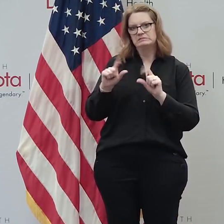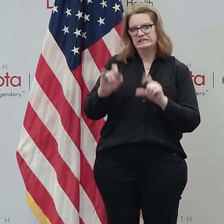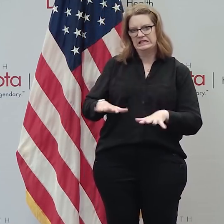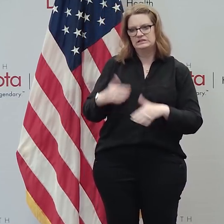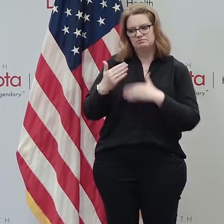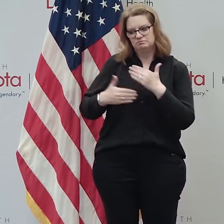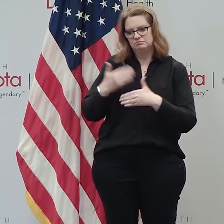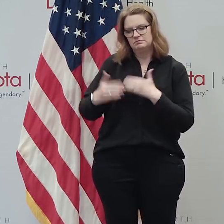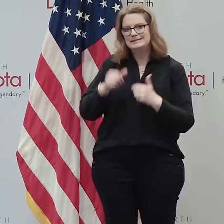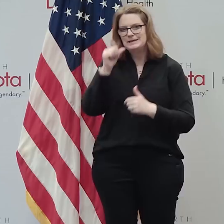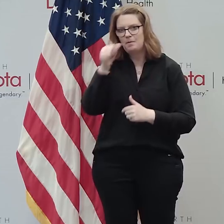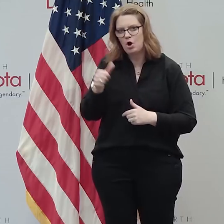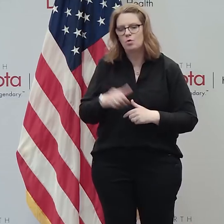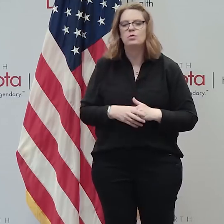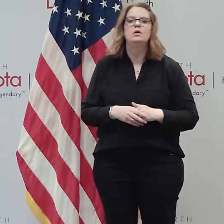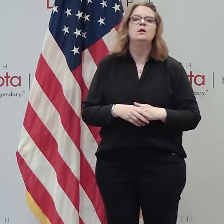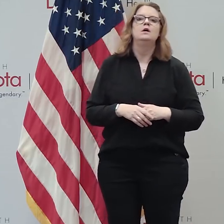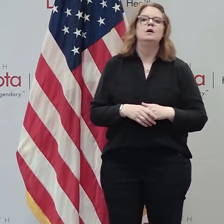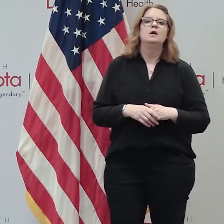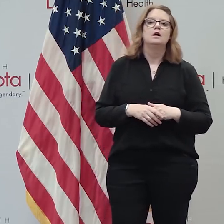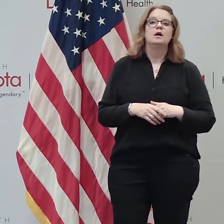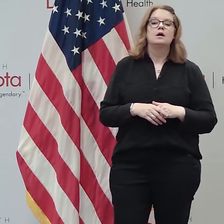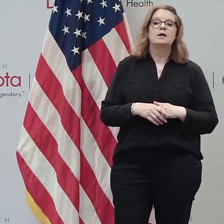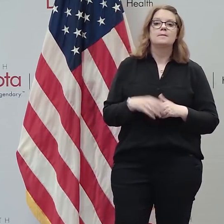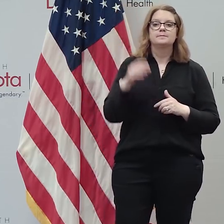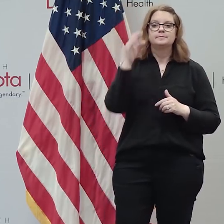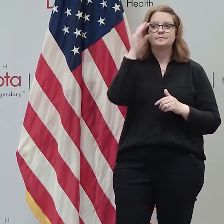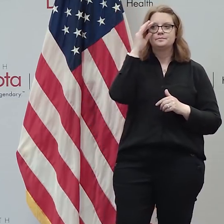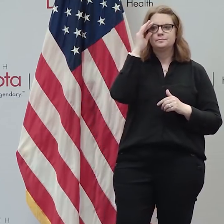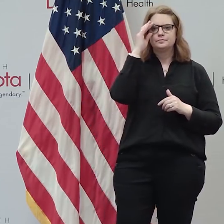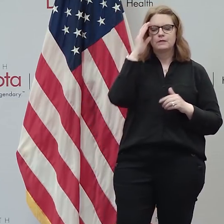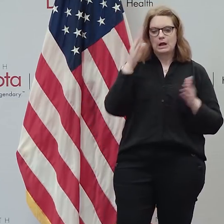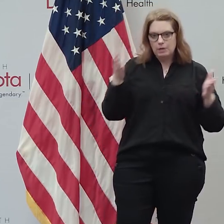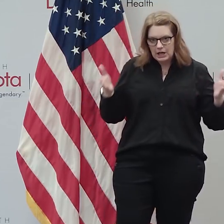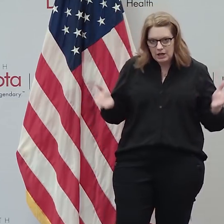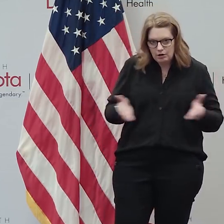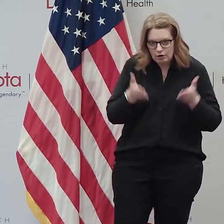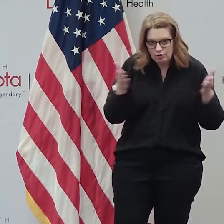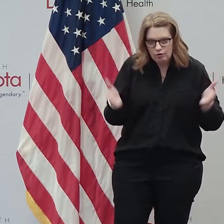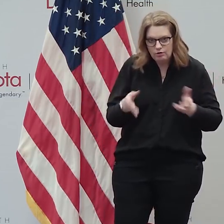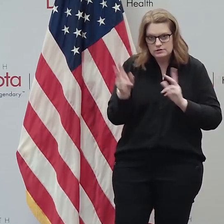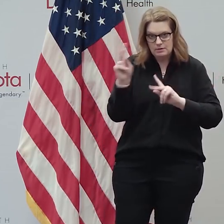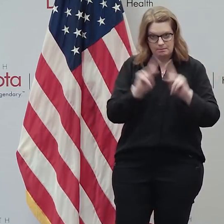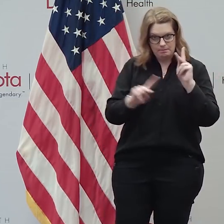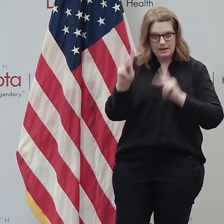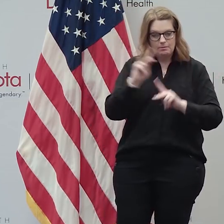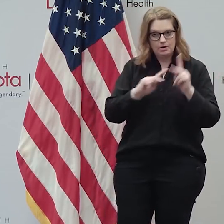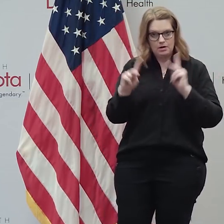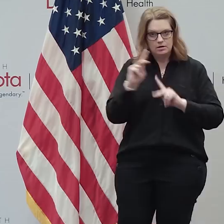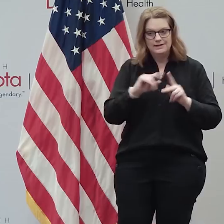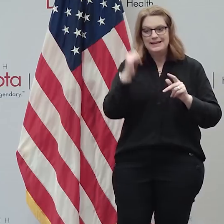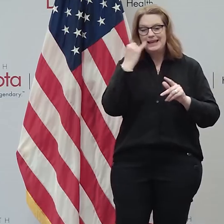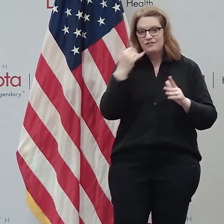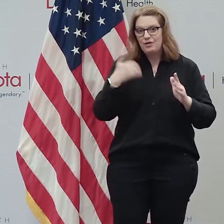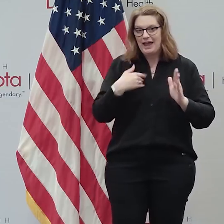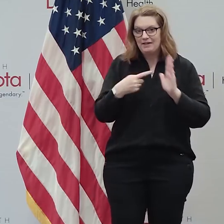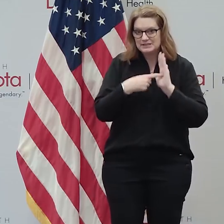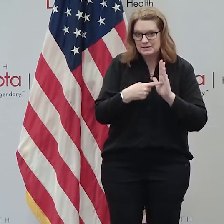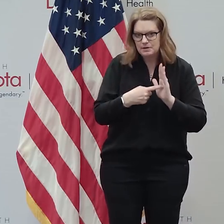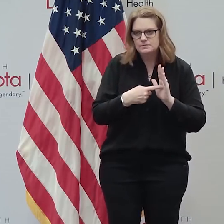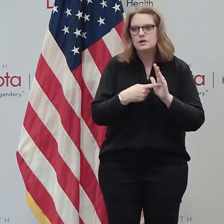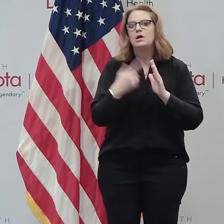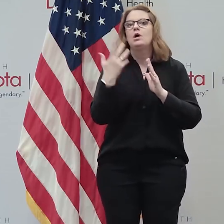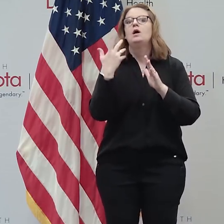capacity tomorrow. I would also, again, encourage people to get tested if you're symptomatic and